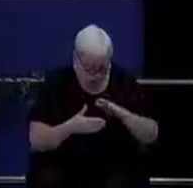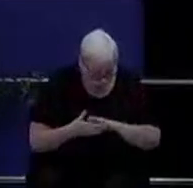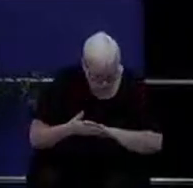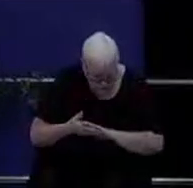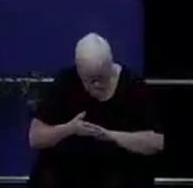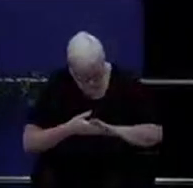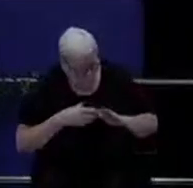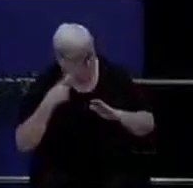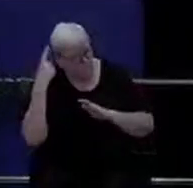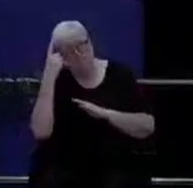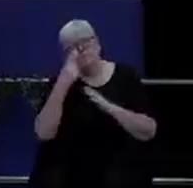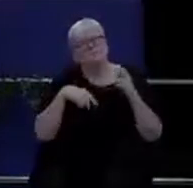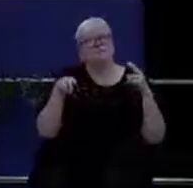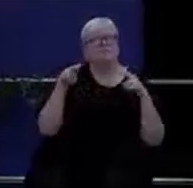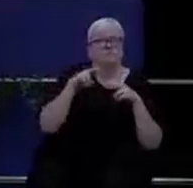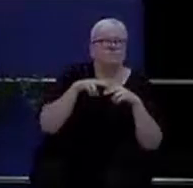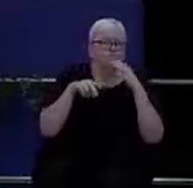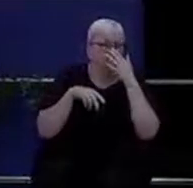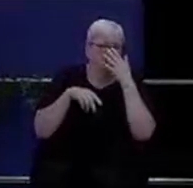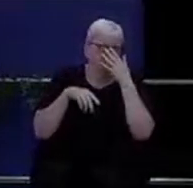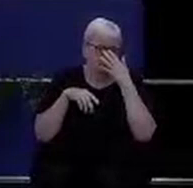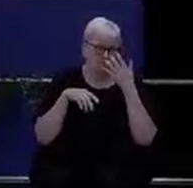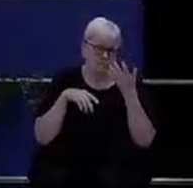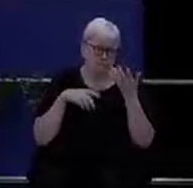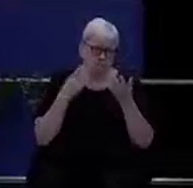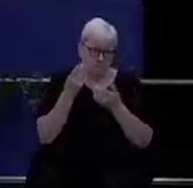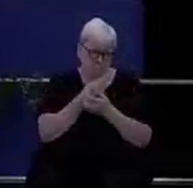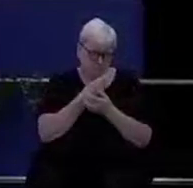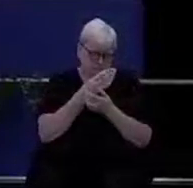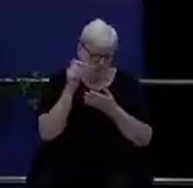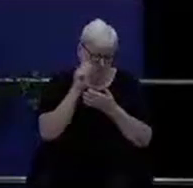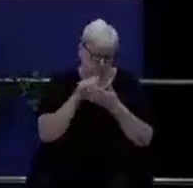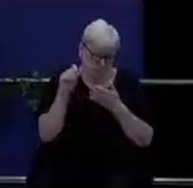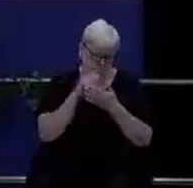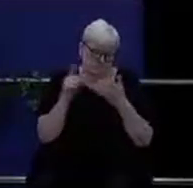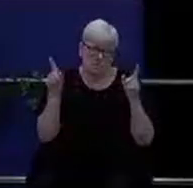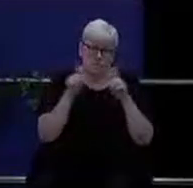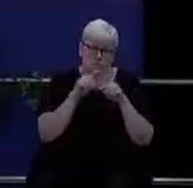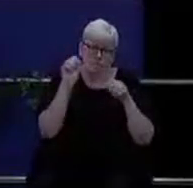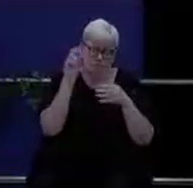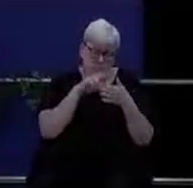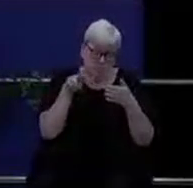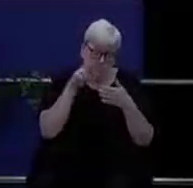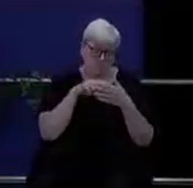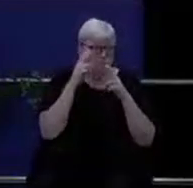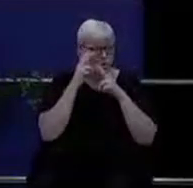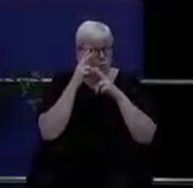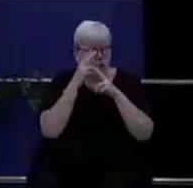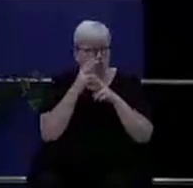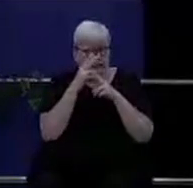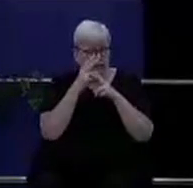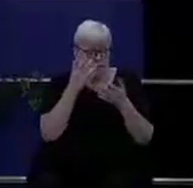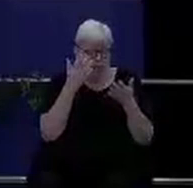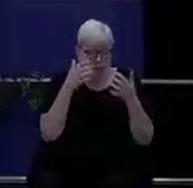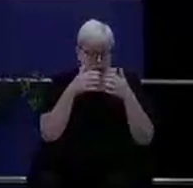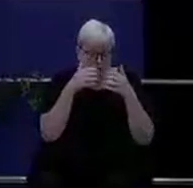I'm wondering sort of if that is both in your writing but also in your reading or your watching, how